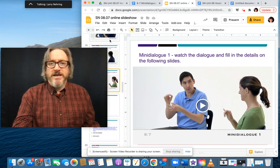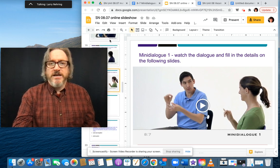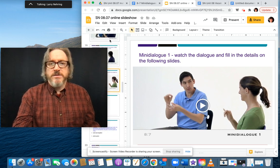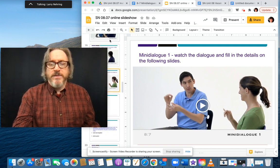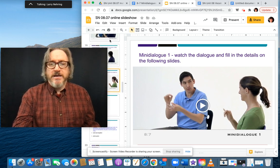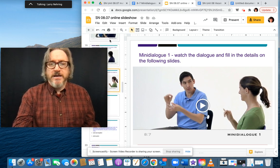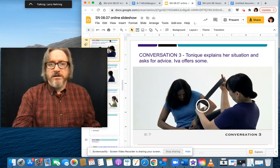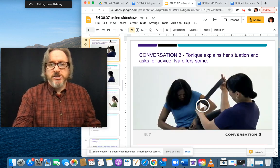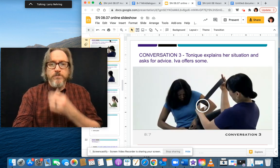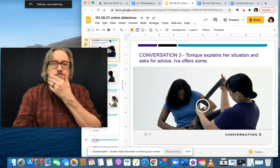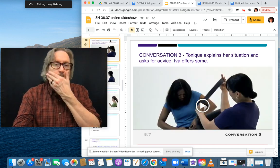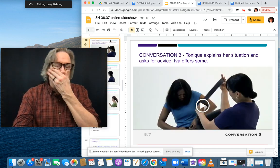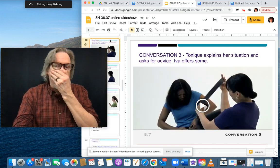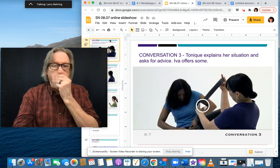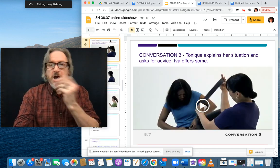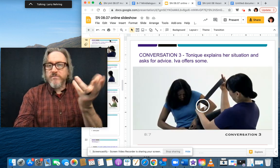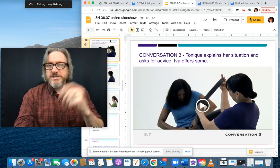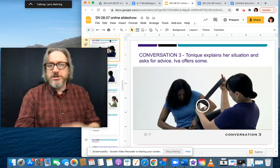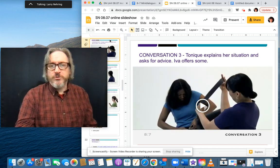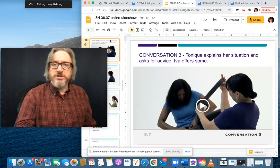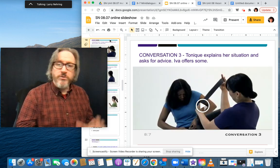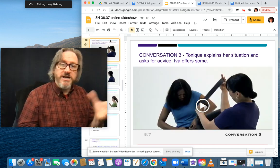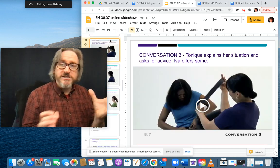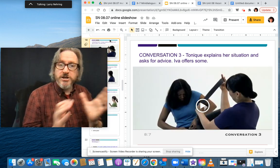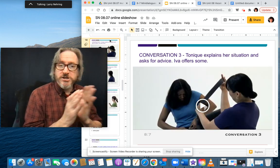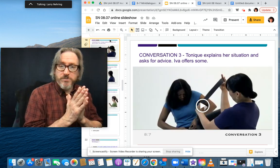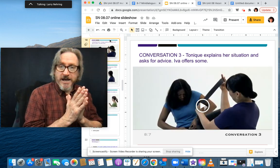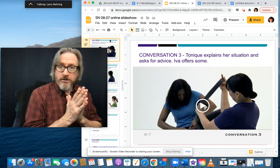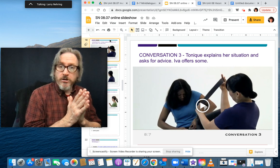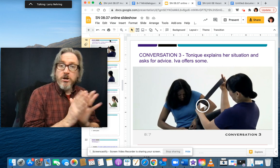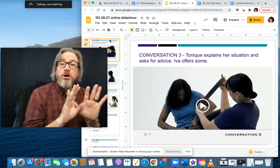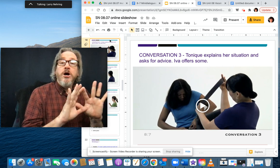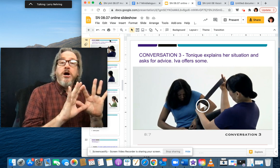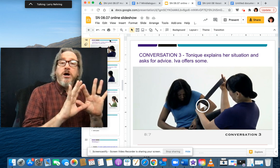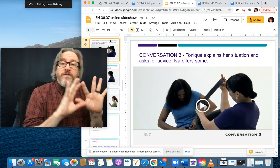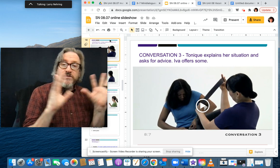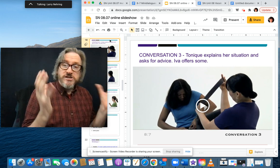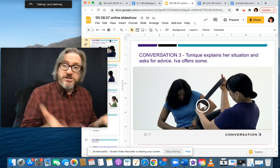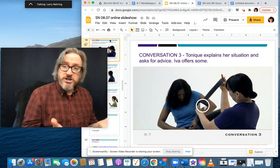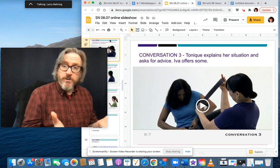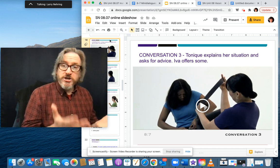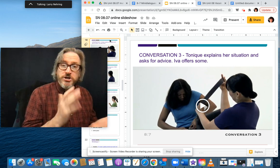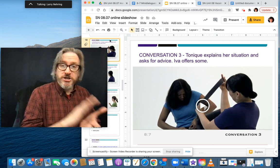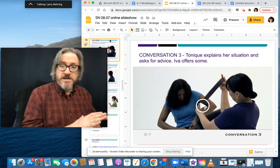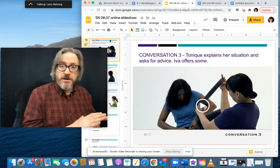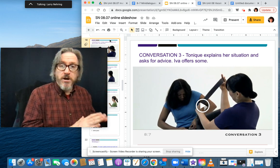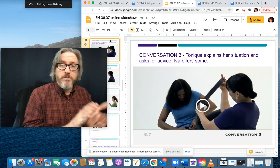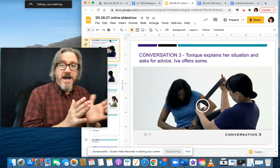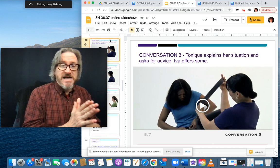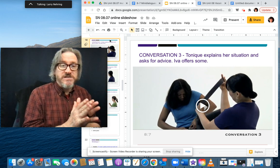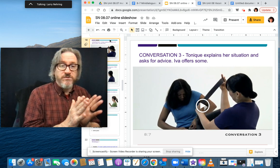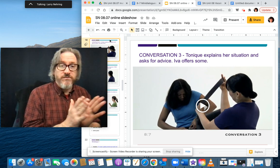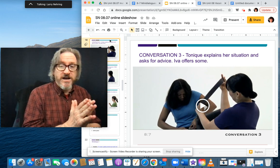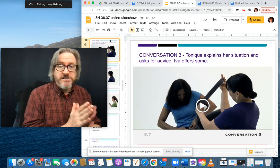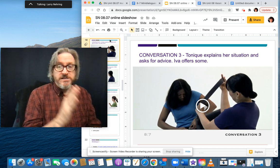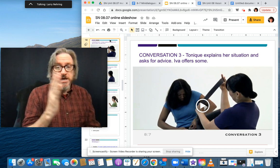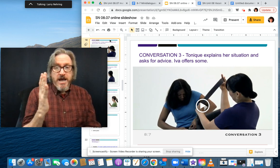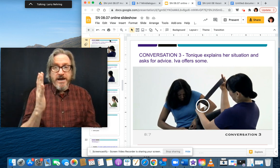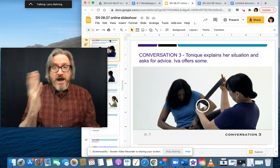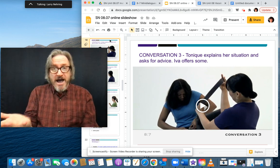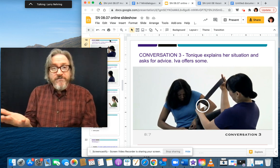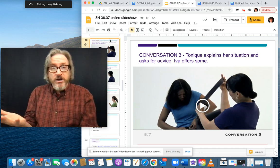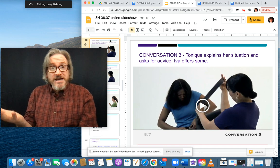As we get into the mini dialogue. So conversation 3, Tonique is going to explain that there's a situation, she's got a problem, ask for